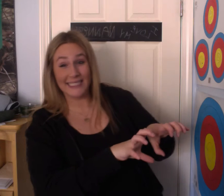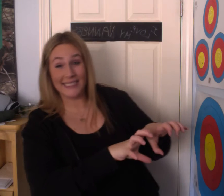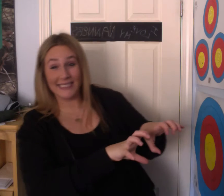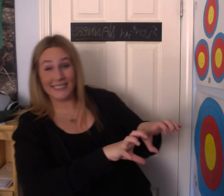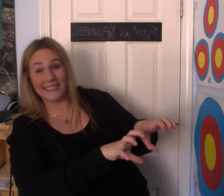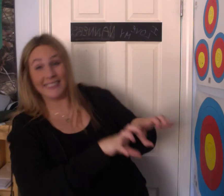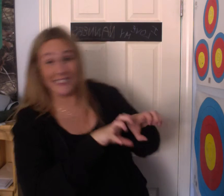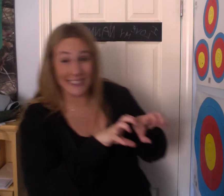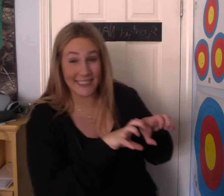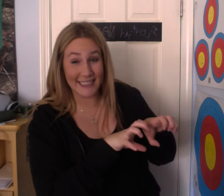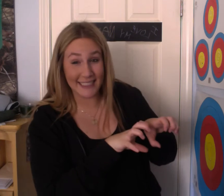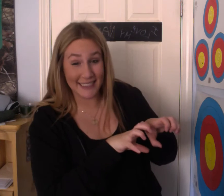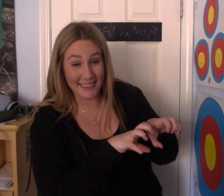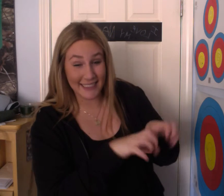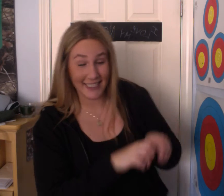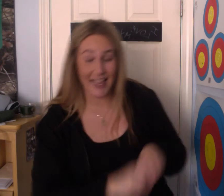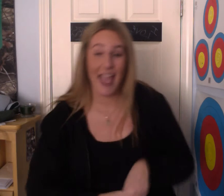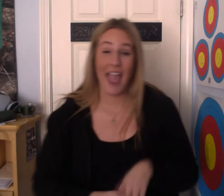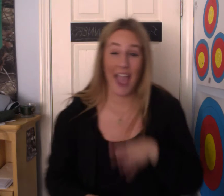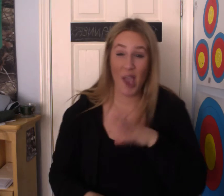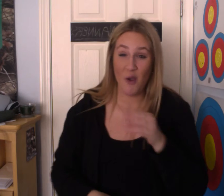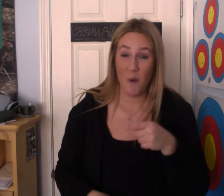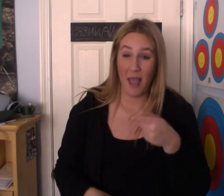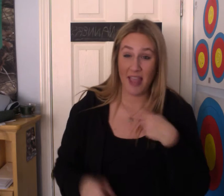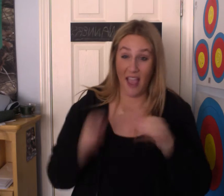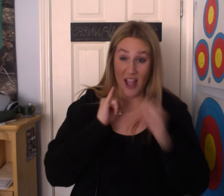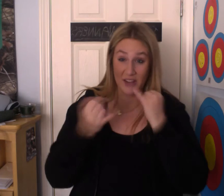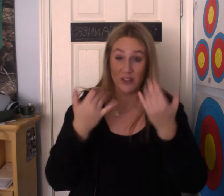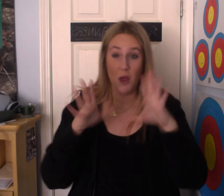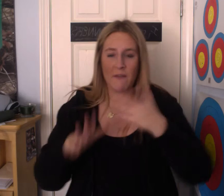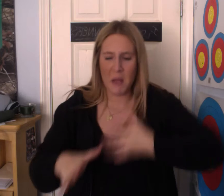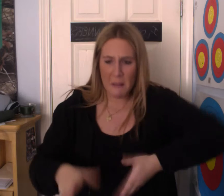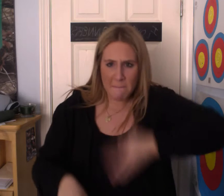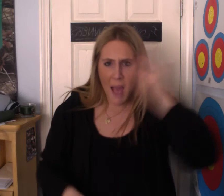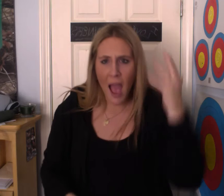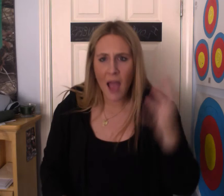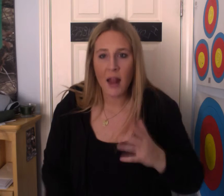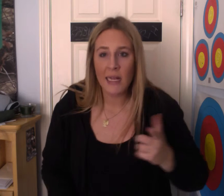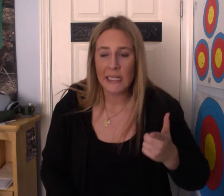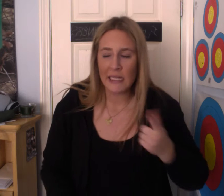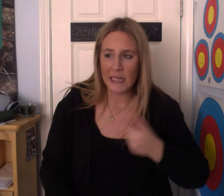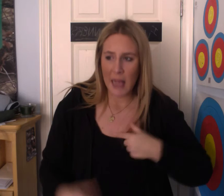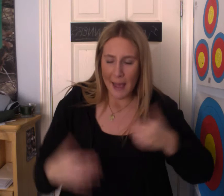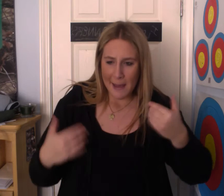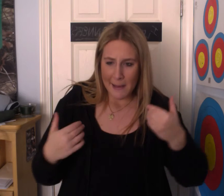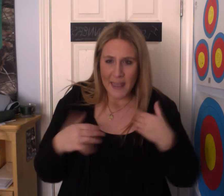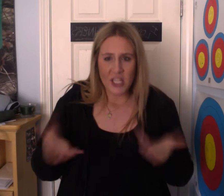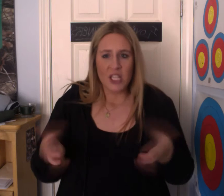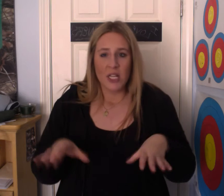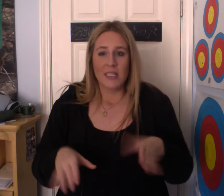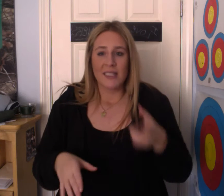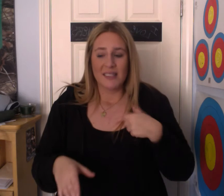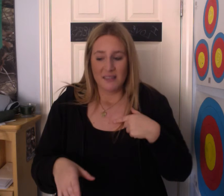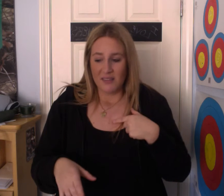segment. And when the interview was over, I was livid. I had finally gotten my chance and I blew it. And I knew I would never